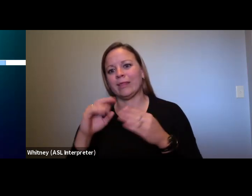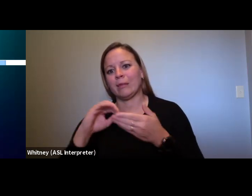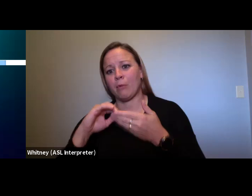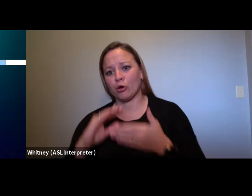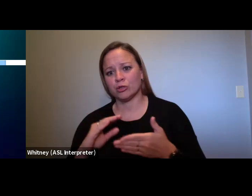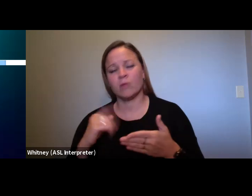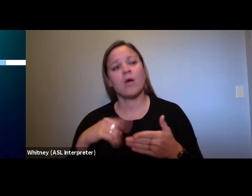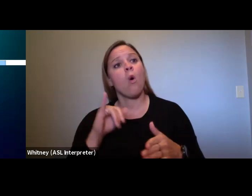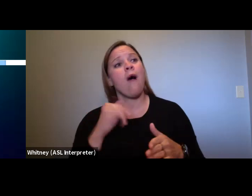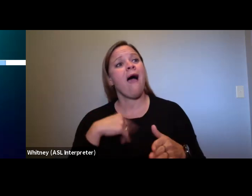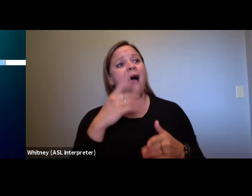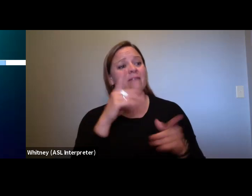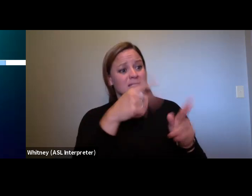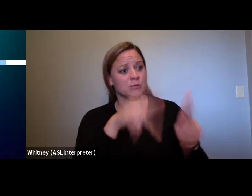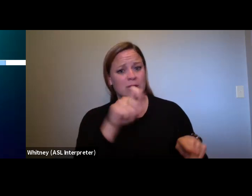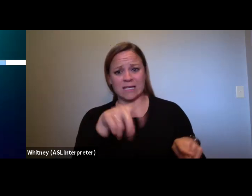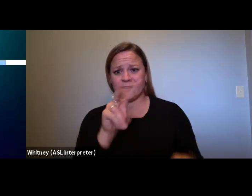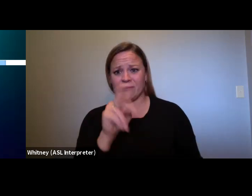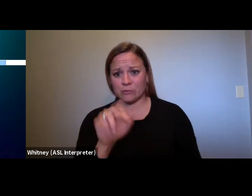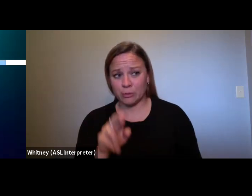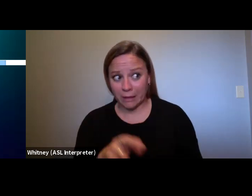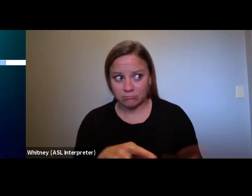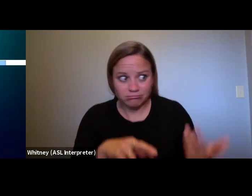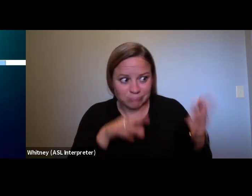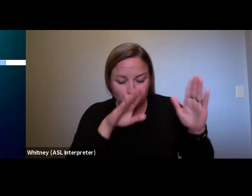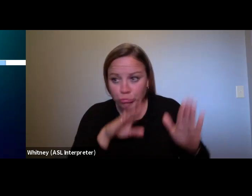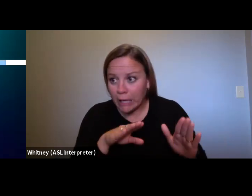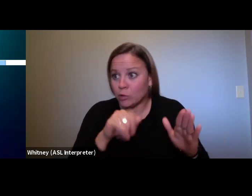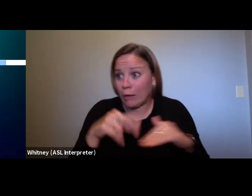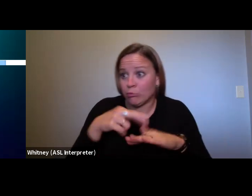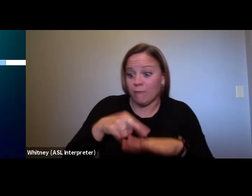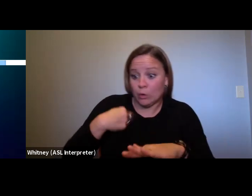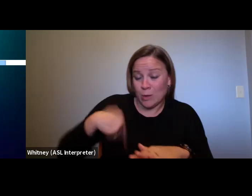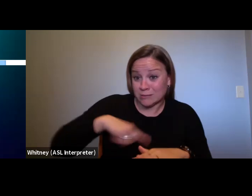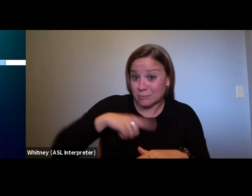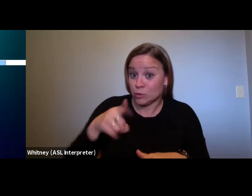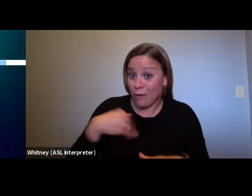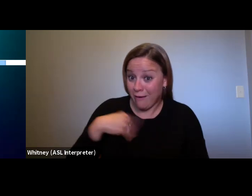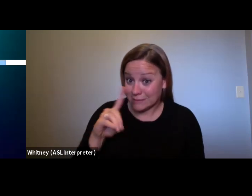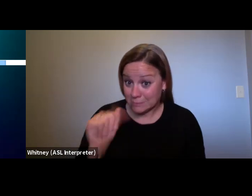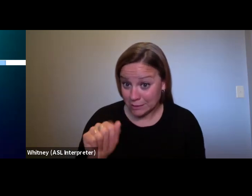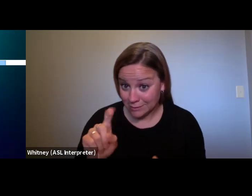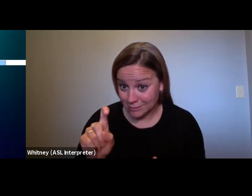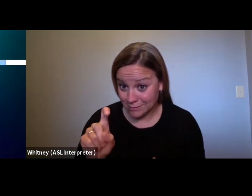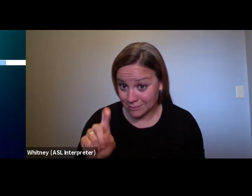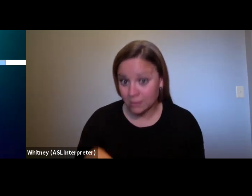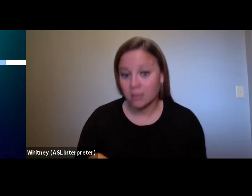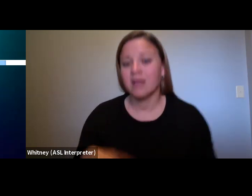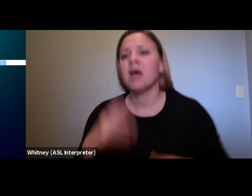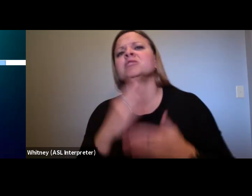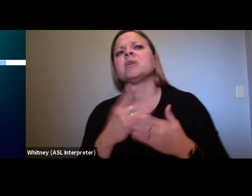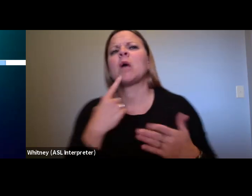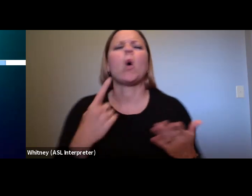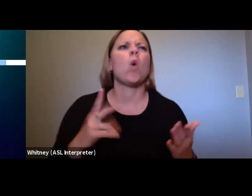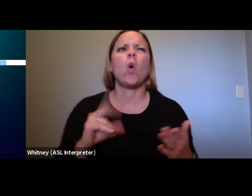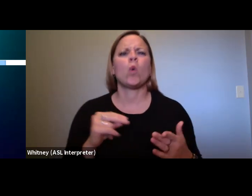I have so-and-so and they need a voucher. I'm like, great, you can refer them to us, but do they have a disability? And someone saying, no, I'm like, I'm